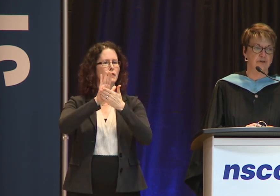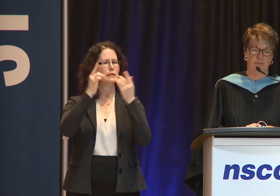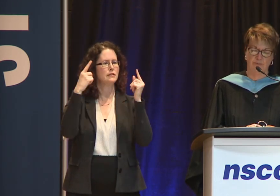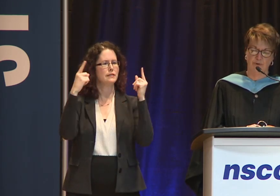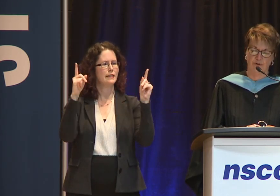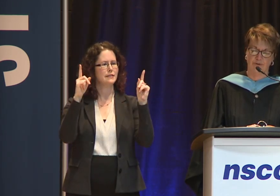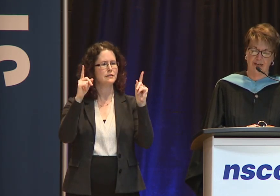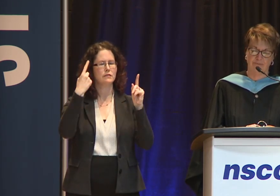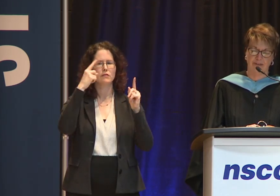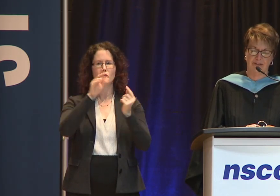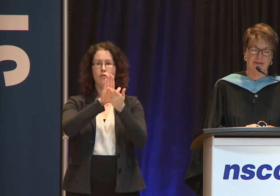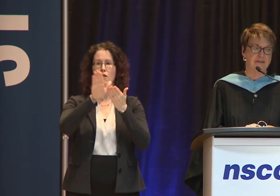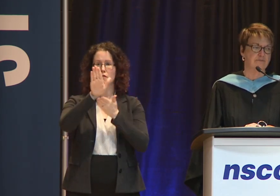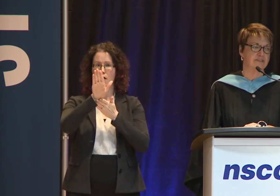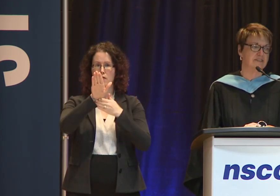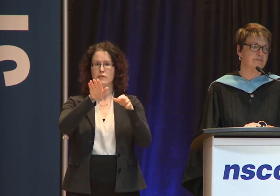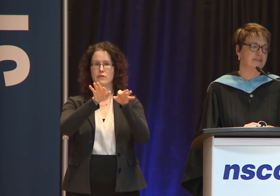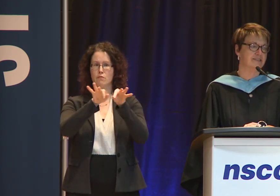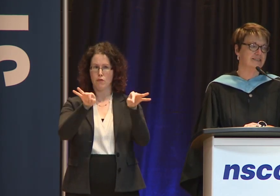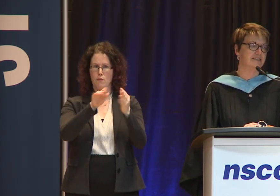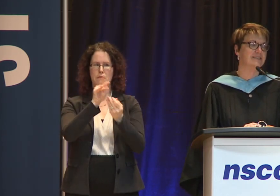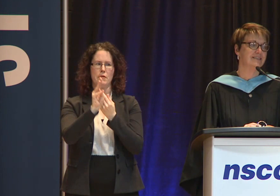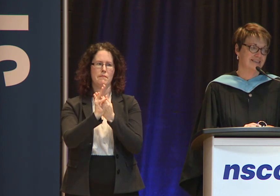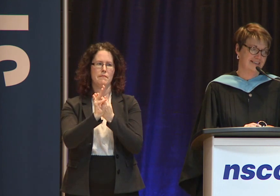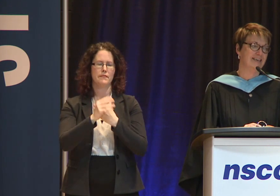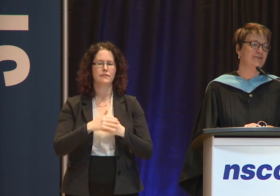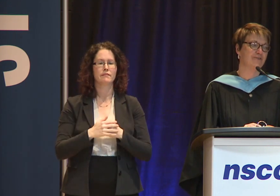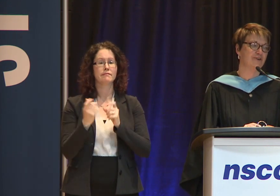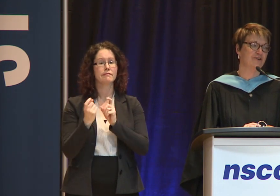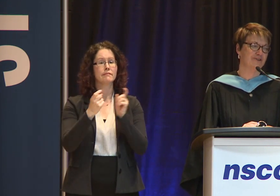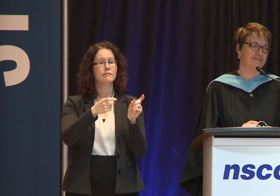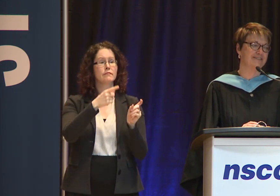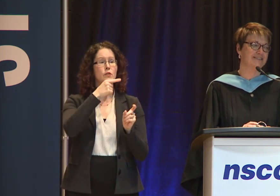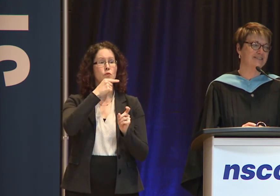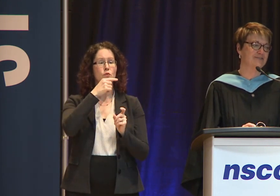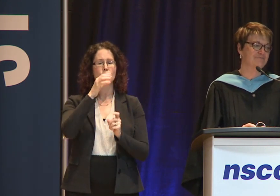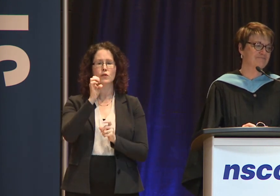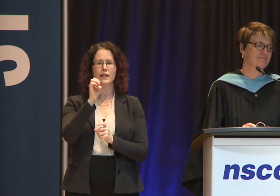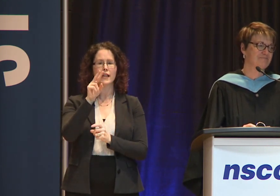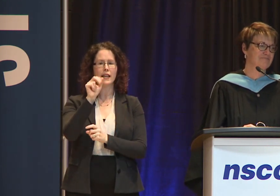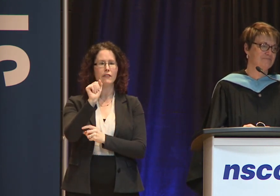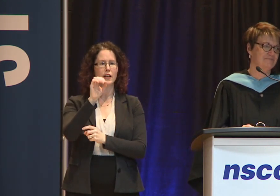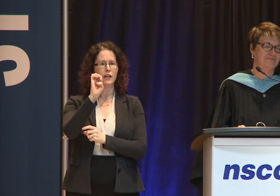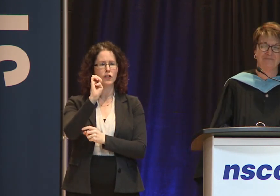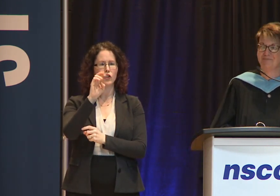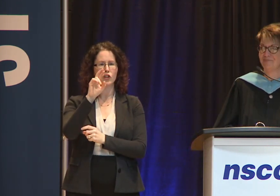college diploma program. The recipient is Eva Ernst.